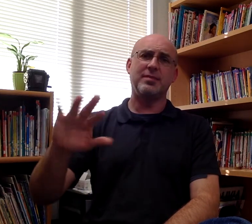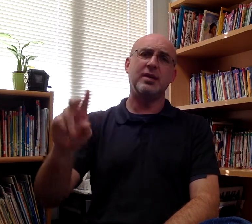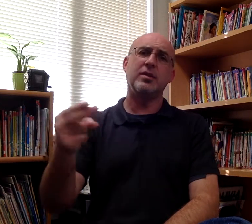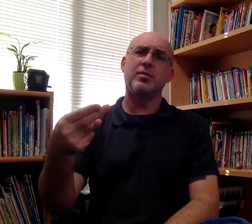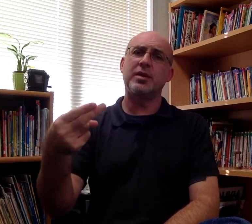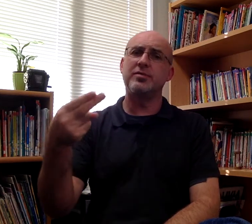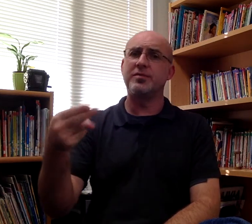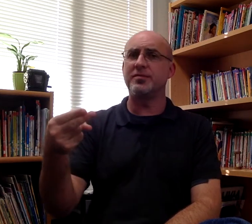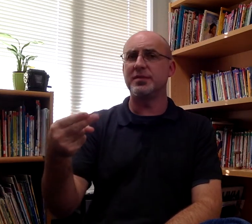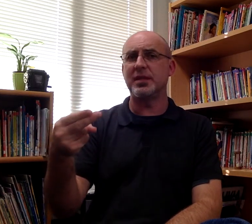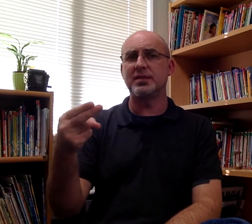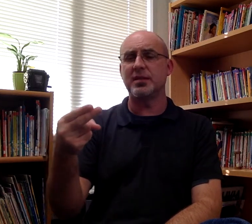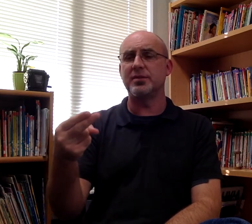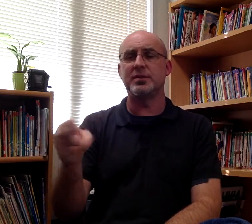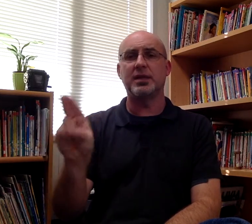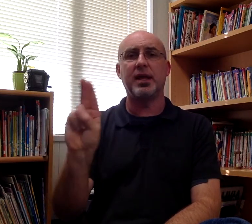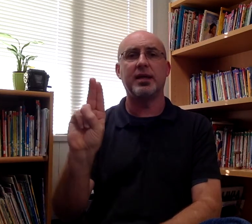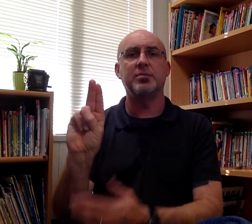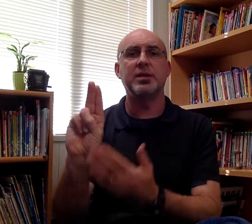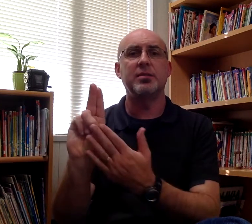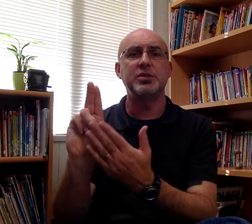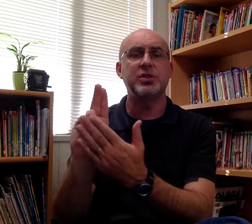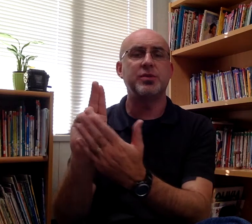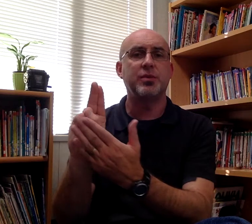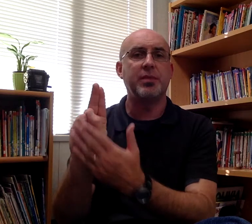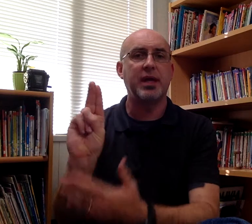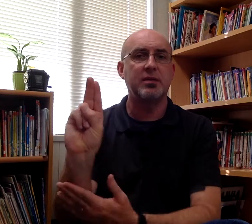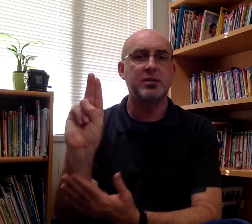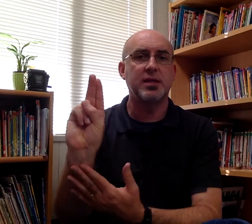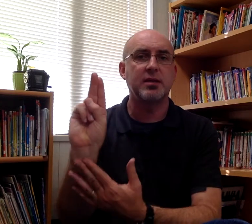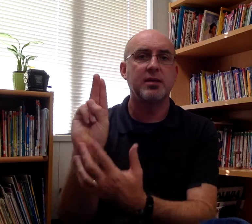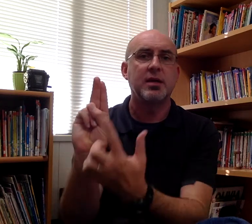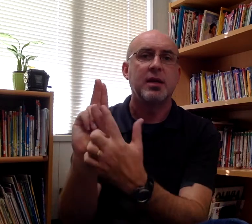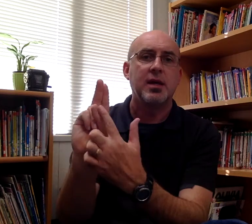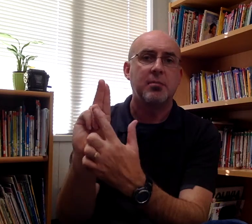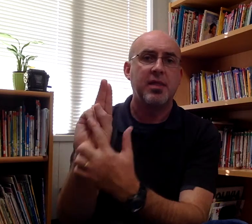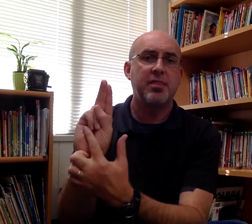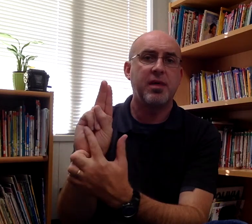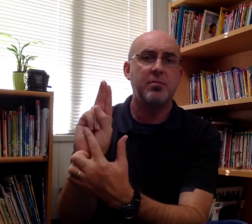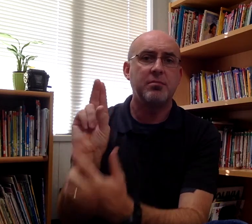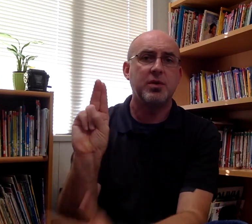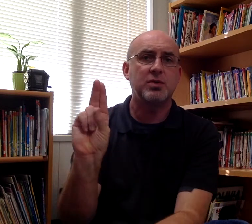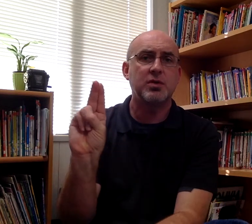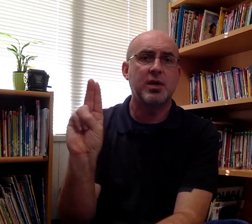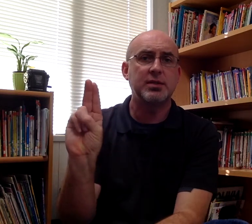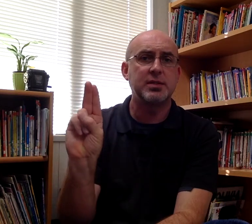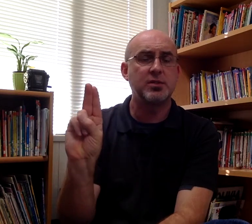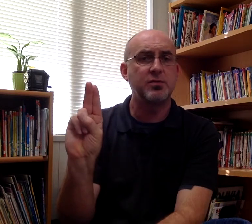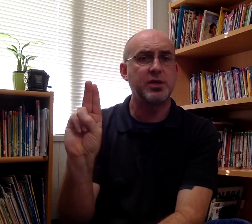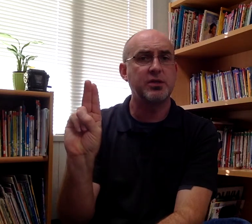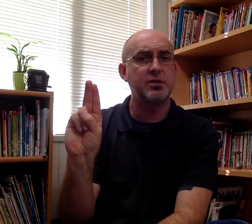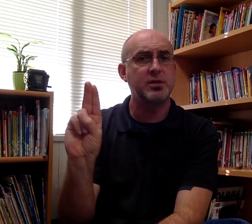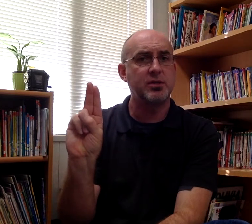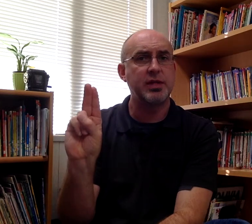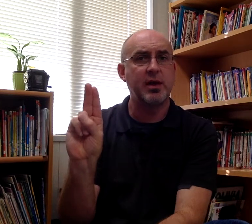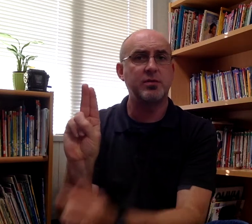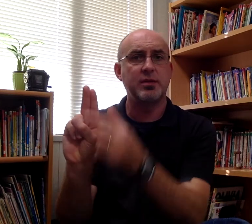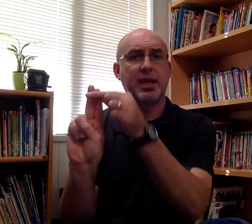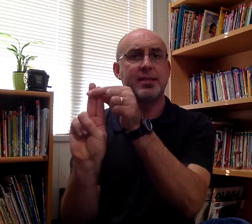I don't know, not as clear as I'd like, but let me show you what my hand looks like. My thumb goes across these two fingers that are down, and